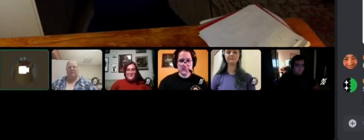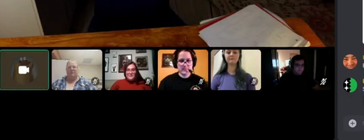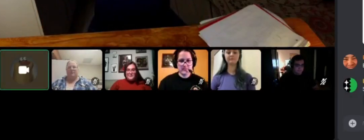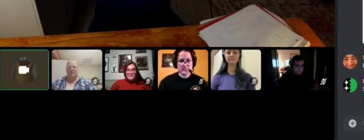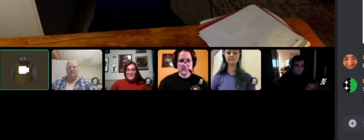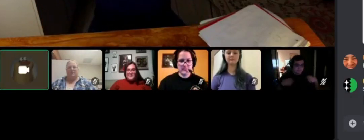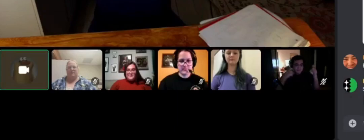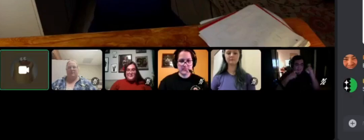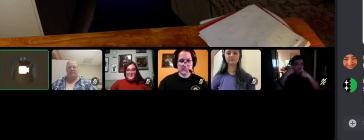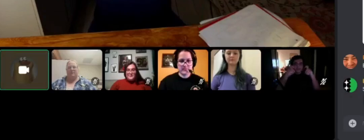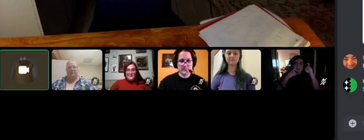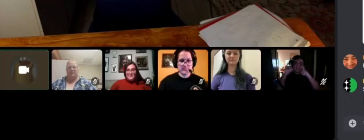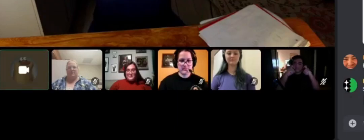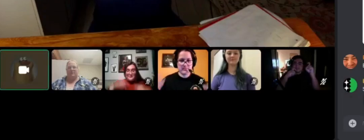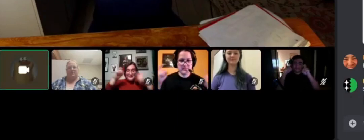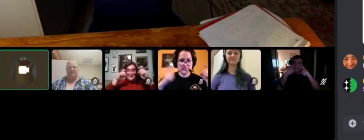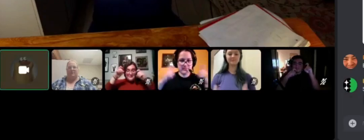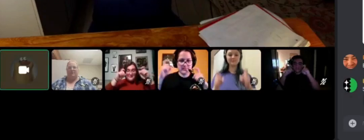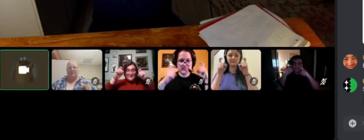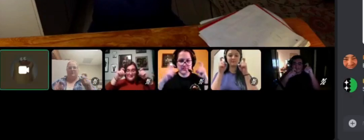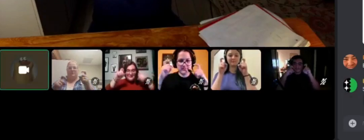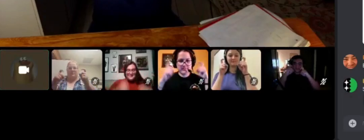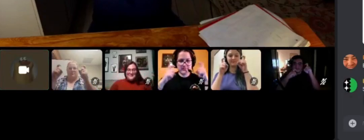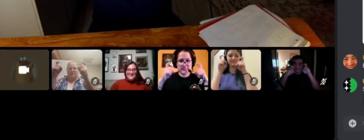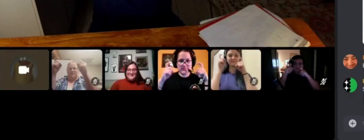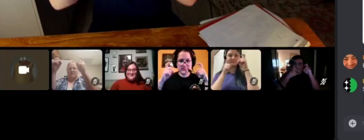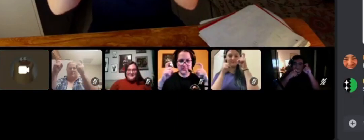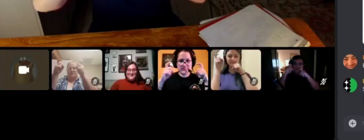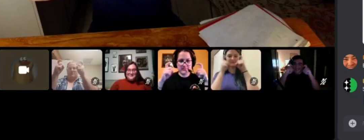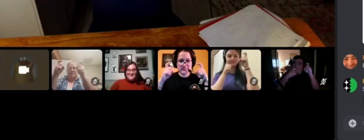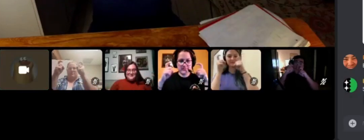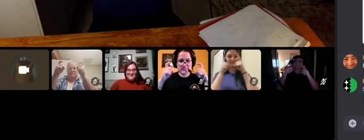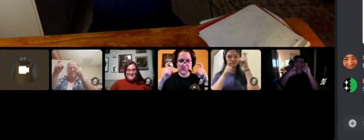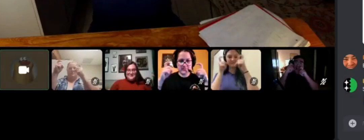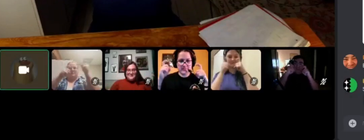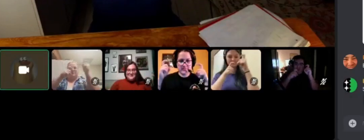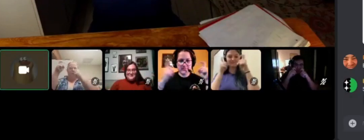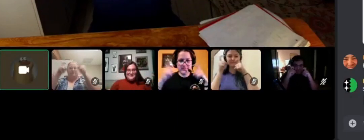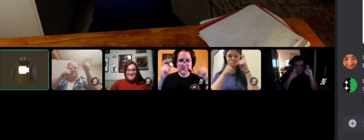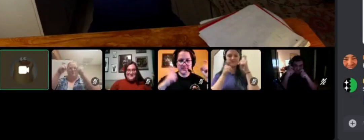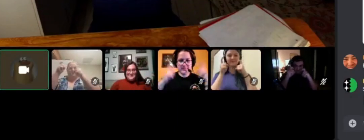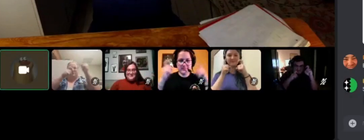Facial expressions. Making 2 X's. Facial expressions.